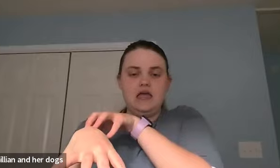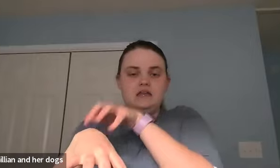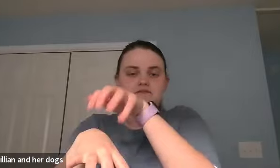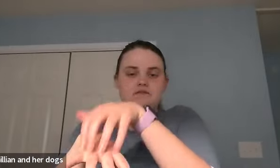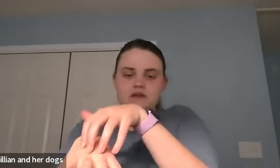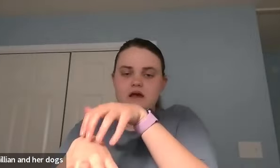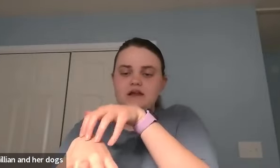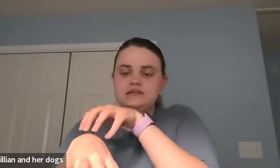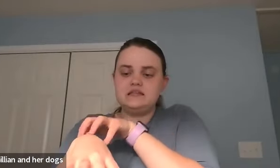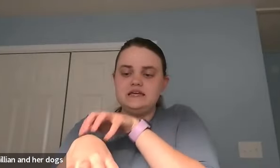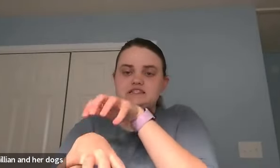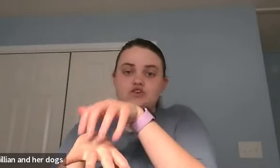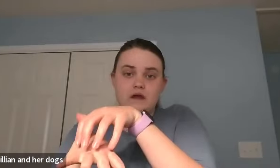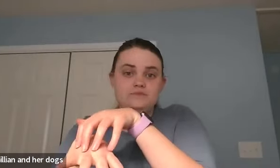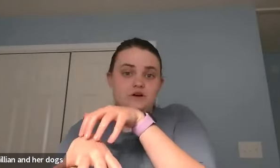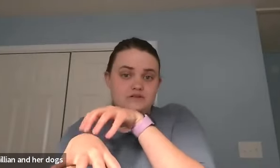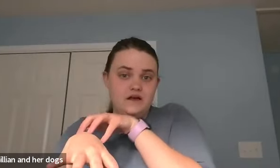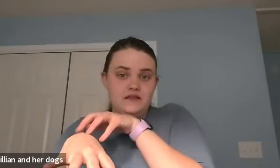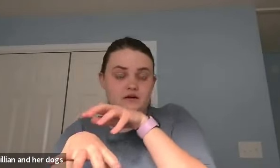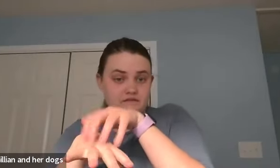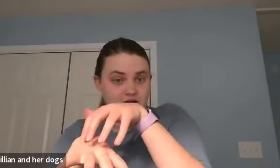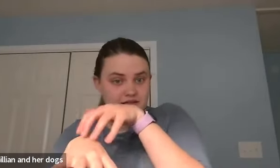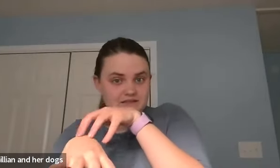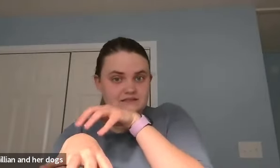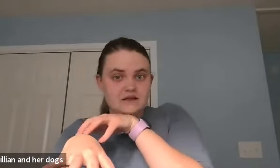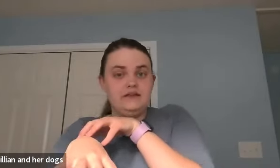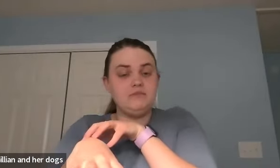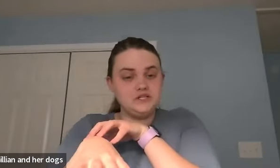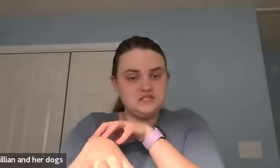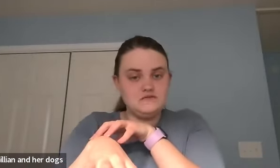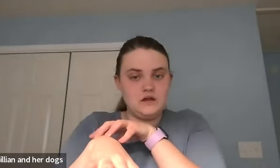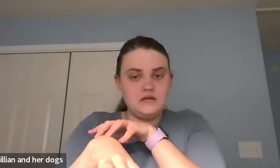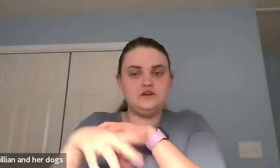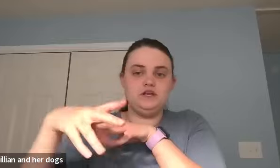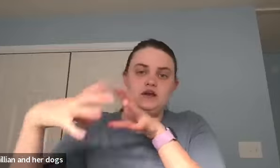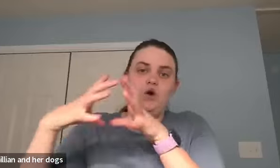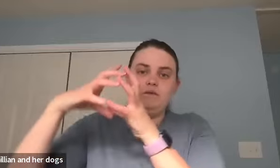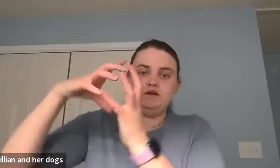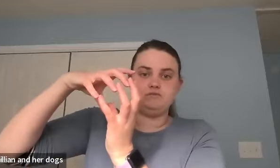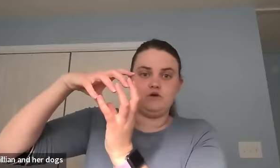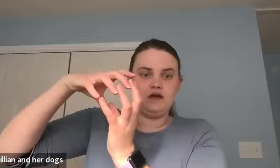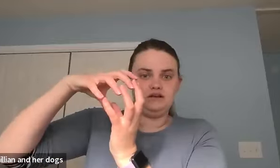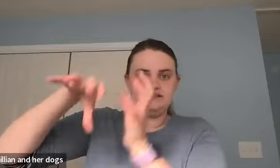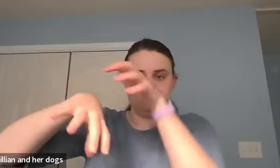And if you think about it, it's like it's the grapes on the vines, like bunches of grapes. You know, when you get a whole big group, they're all kind of clustered